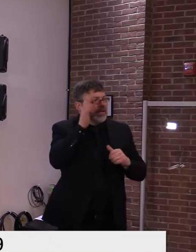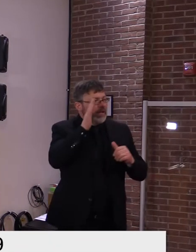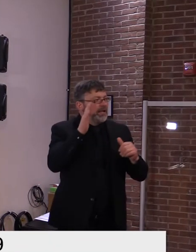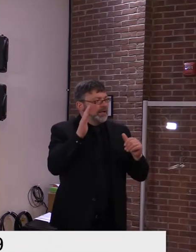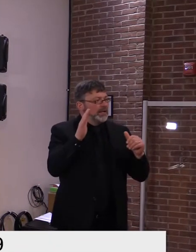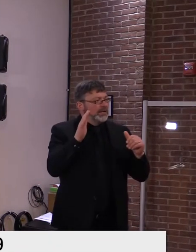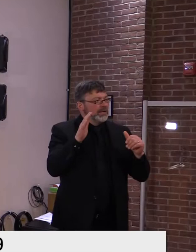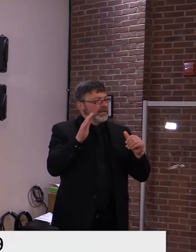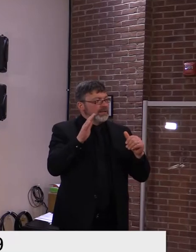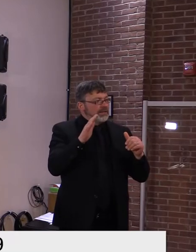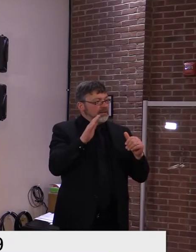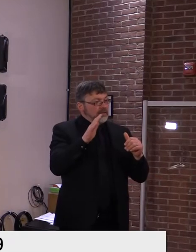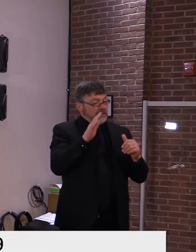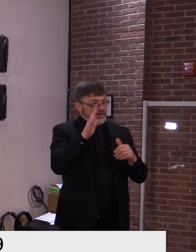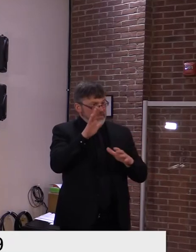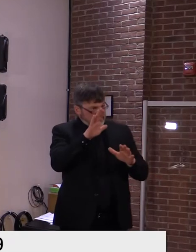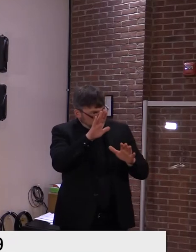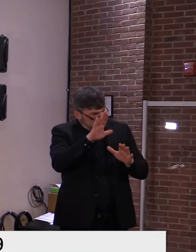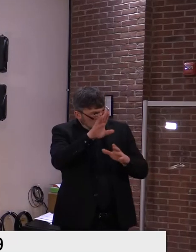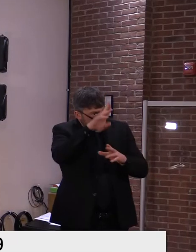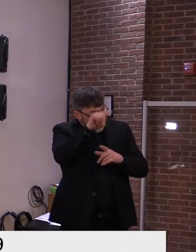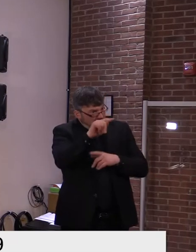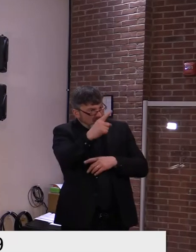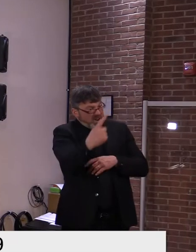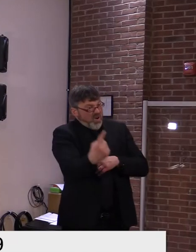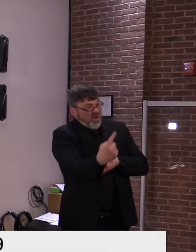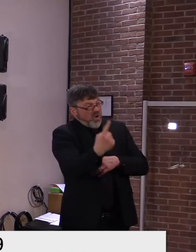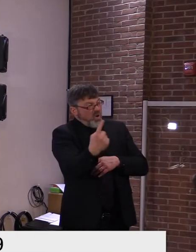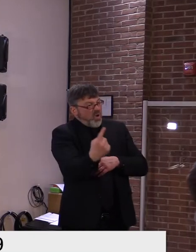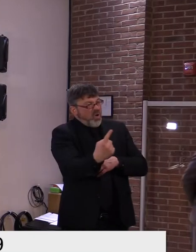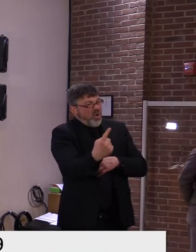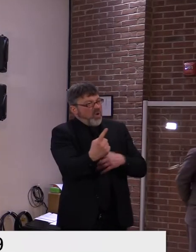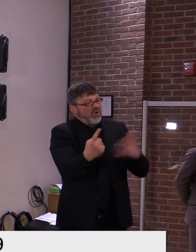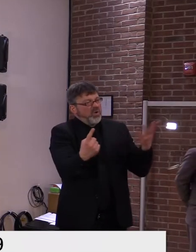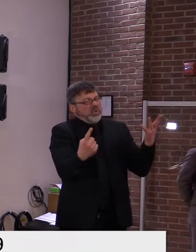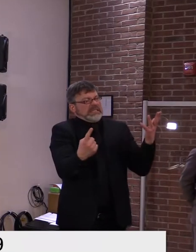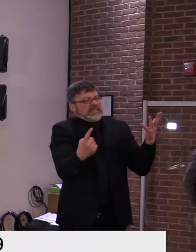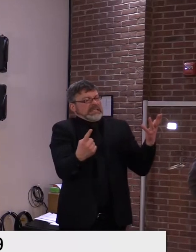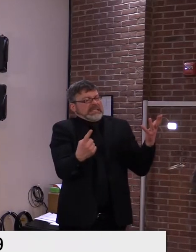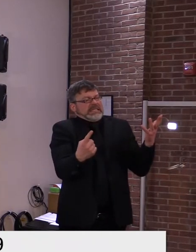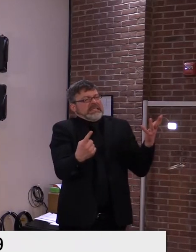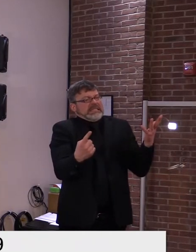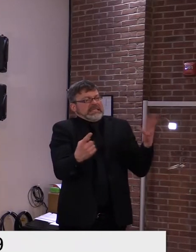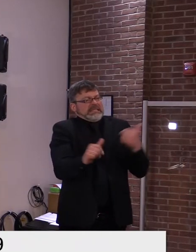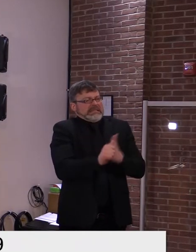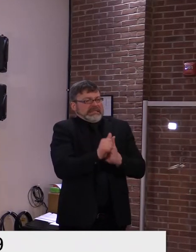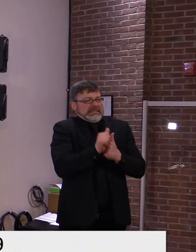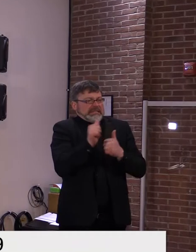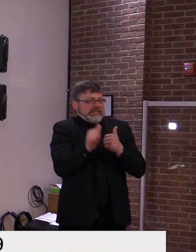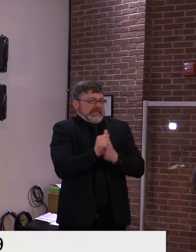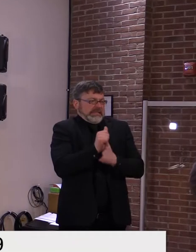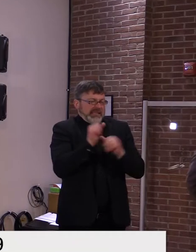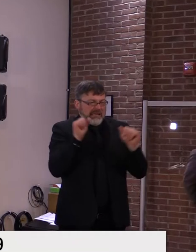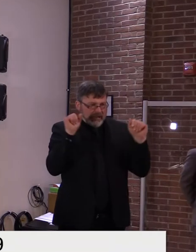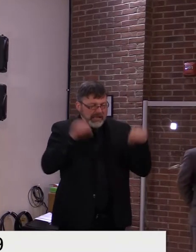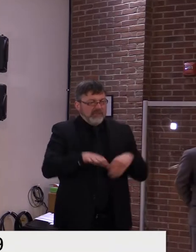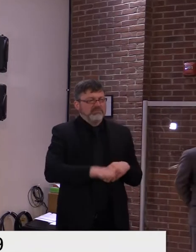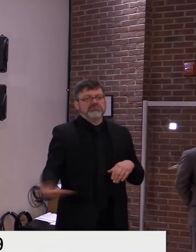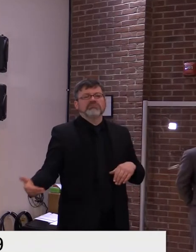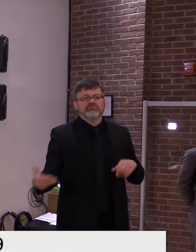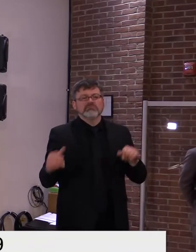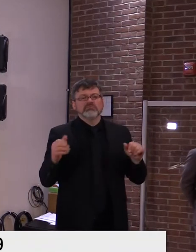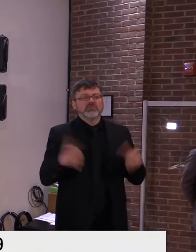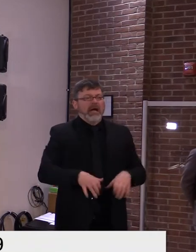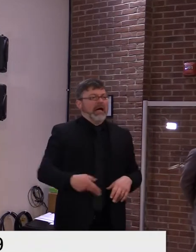able to administer the Narcan by yourself, and you can have a bad outcome. There's also the increase in prevalence